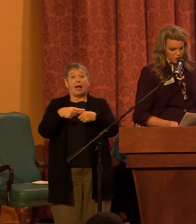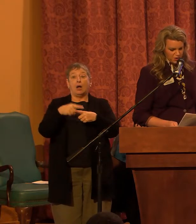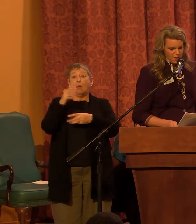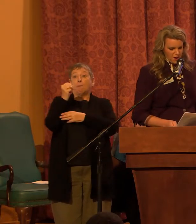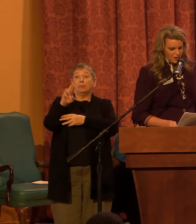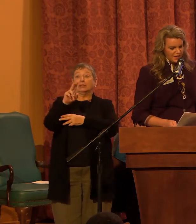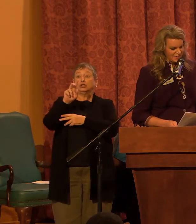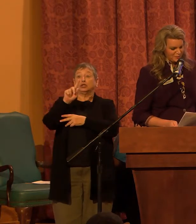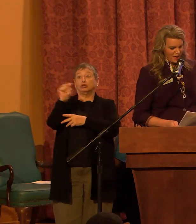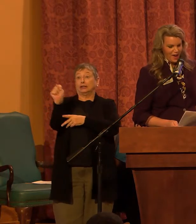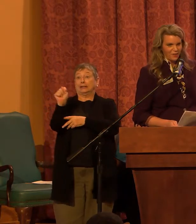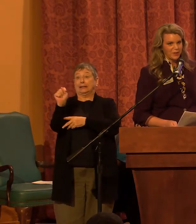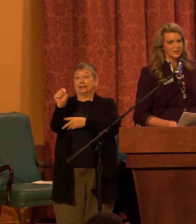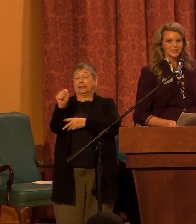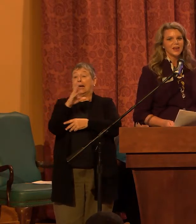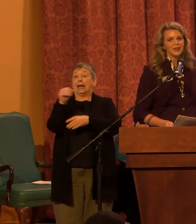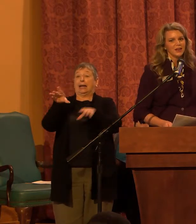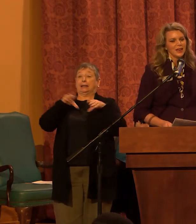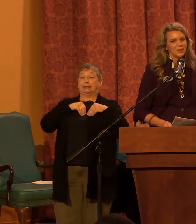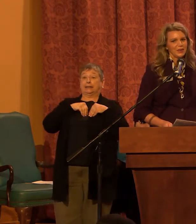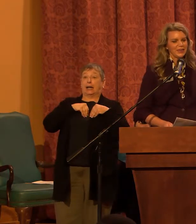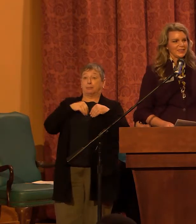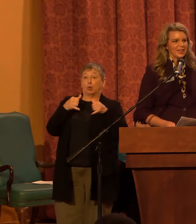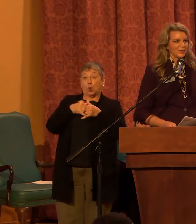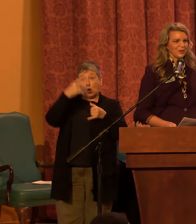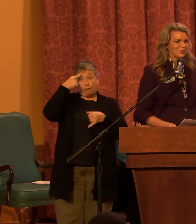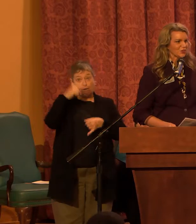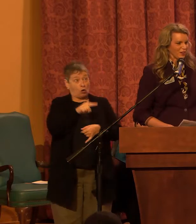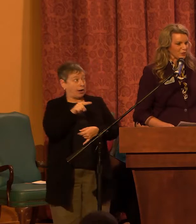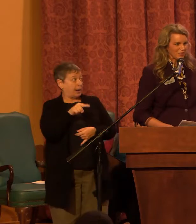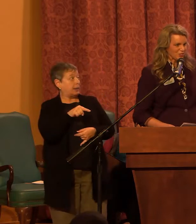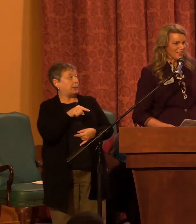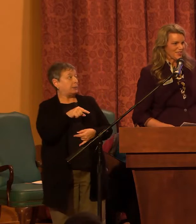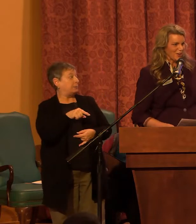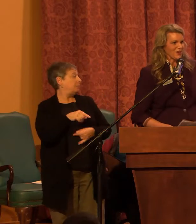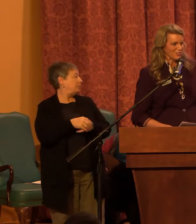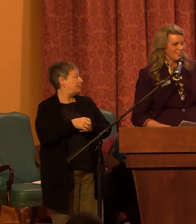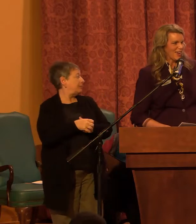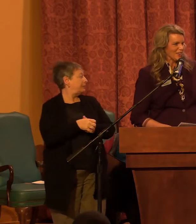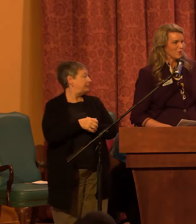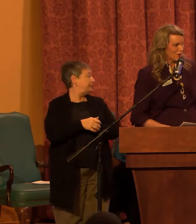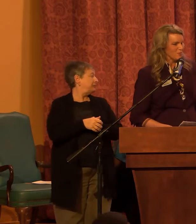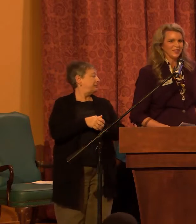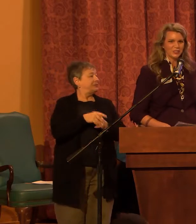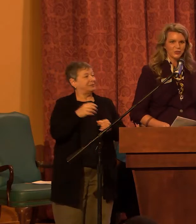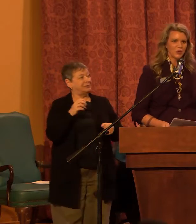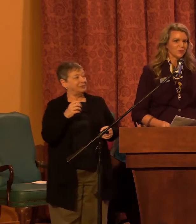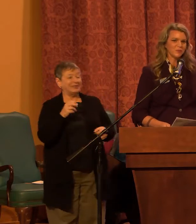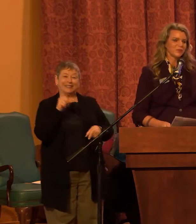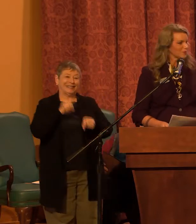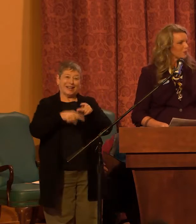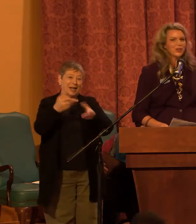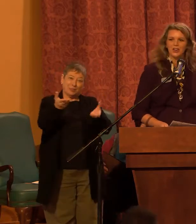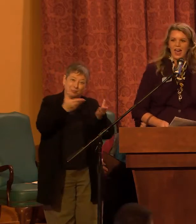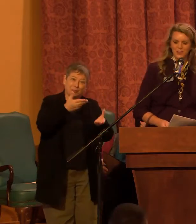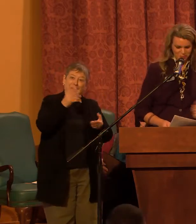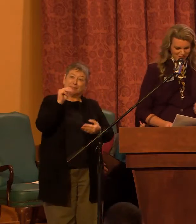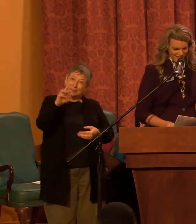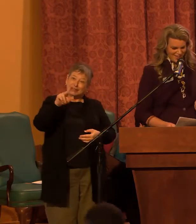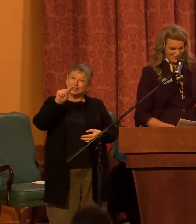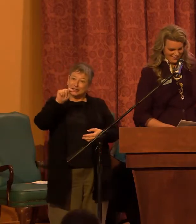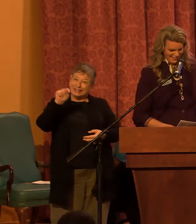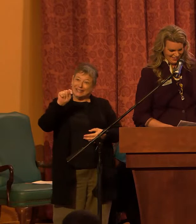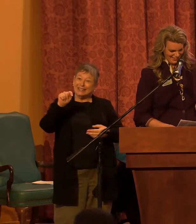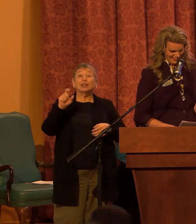prestigious award on his behalf, because we didn't exactly want to trailer Mr. T down here today and walk him in this room, though we could have,